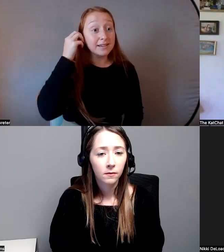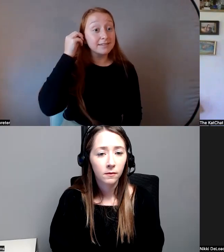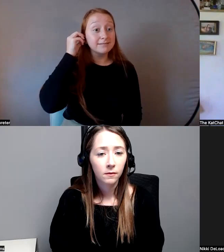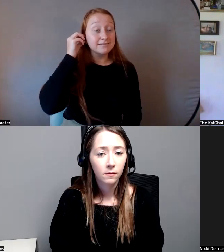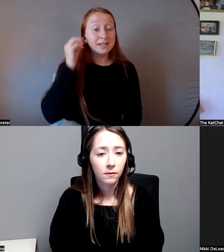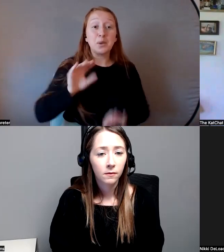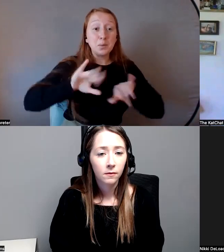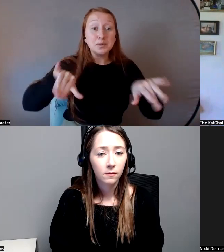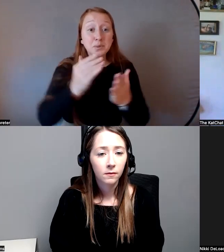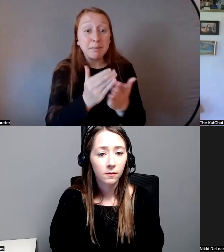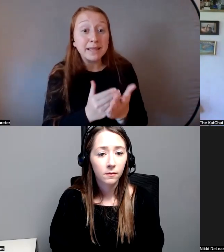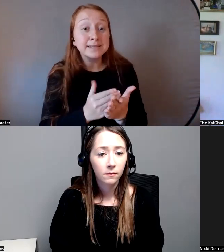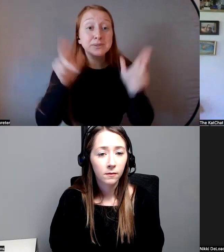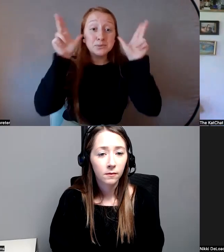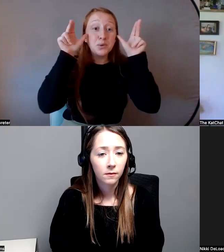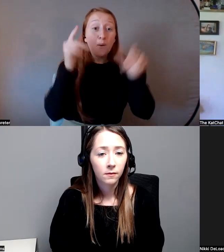swim lesson,